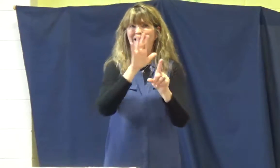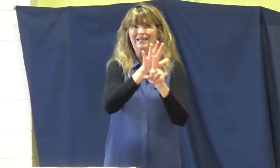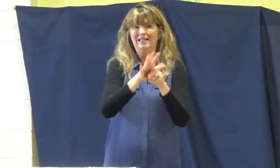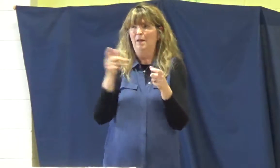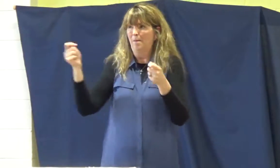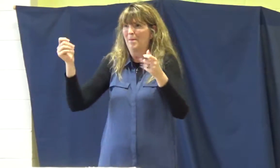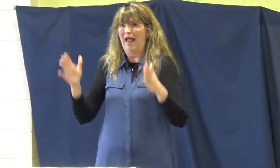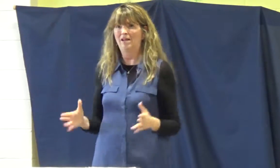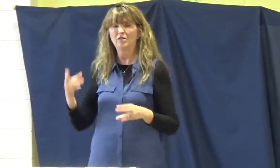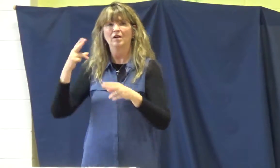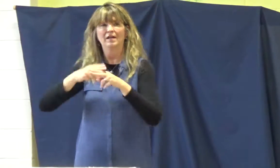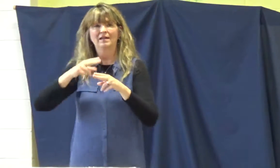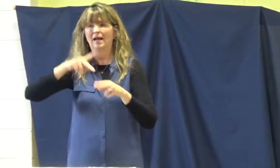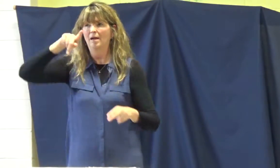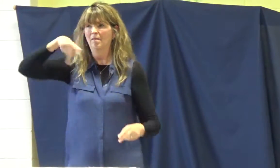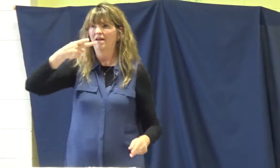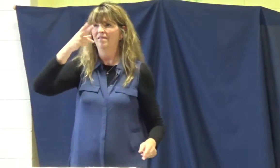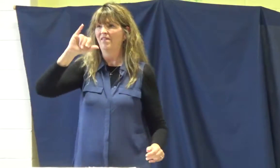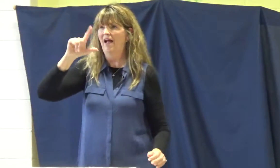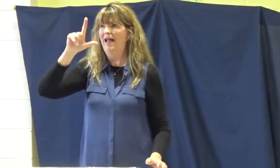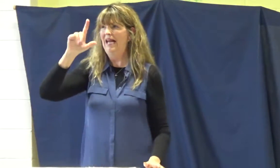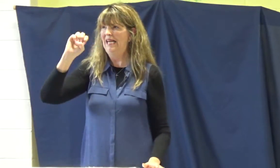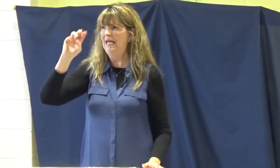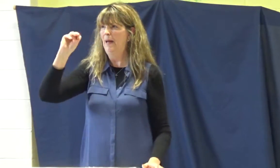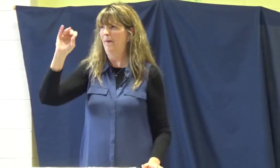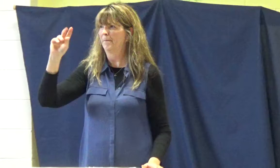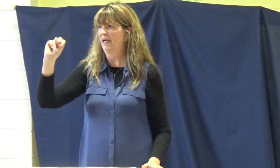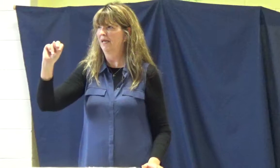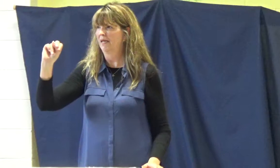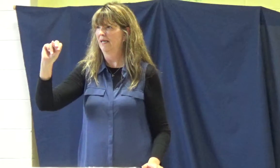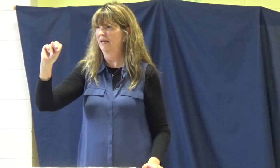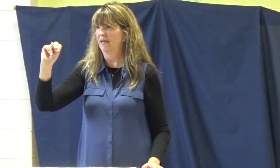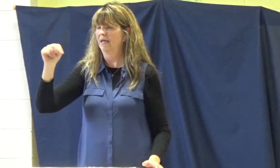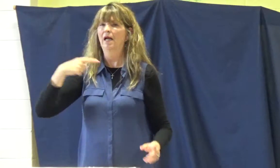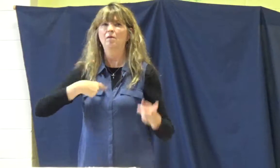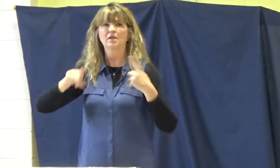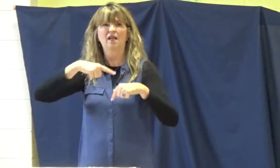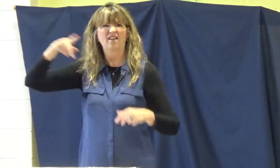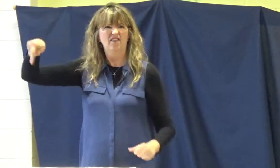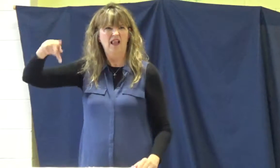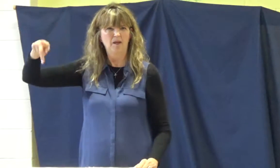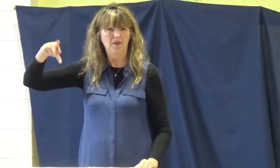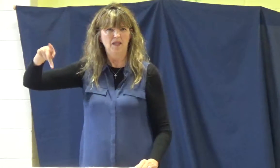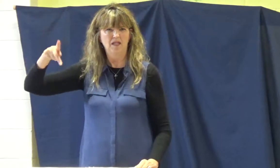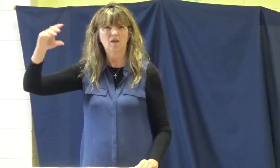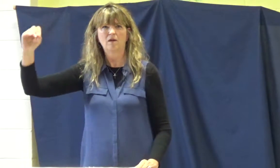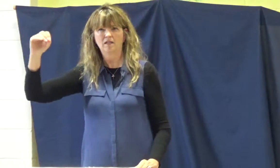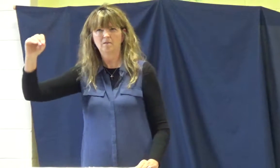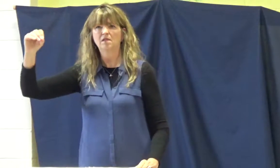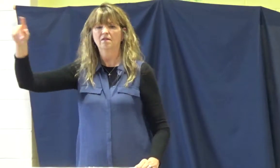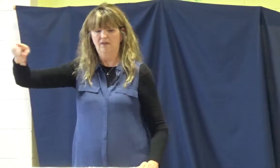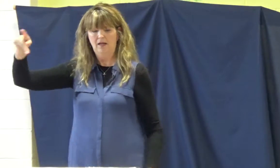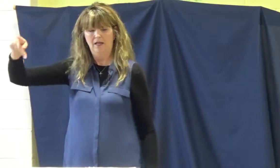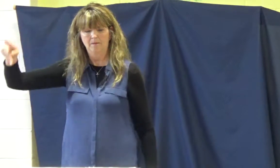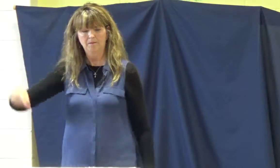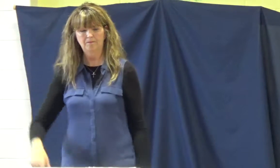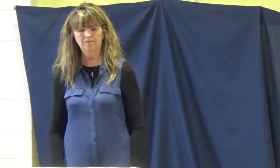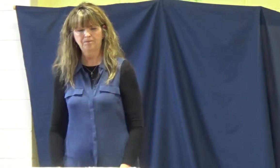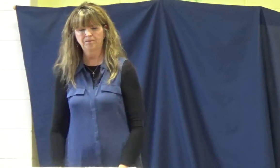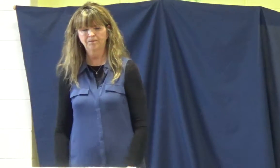He had run away from his master. His master's name was Philemon. And I'm going to sign it